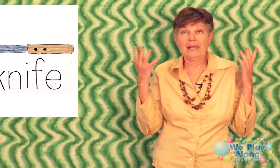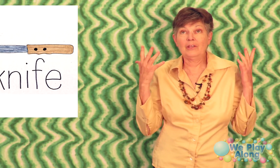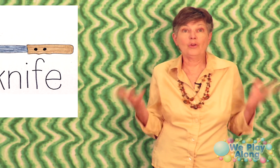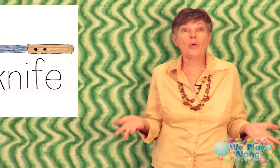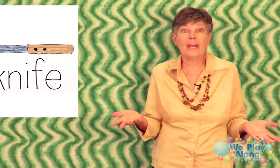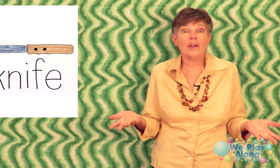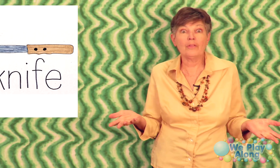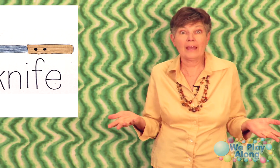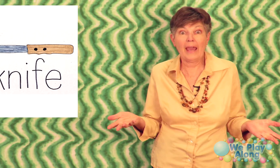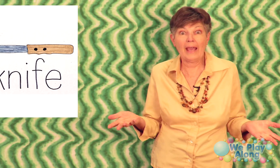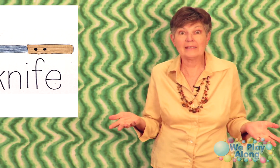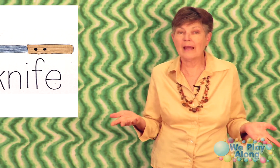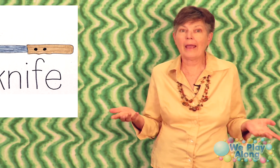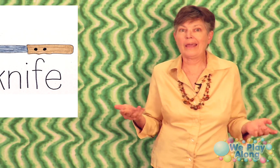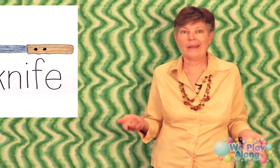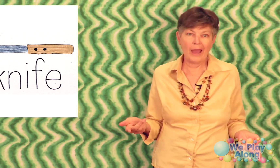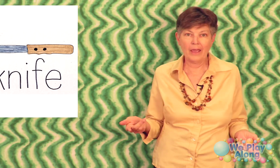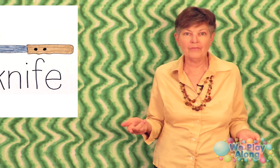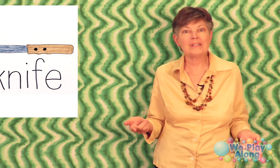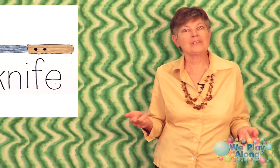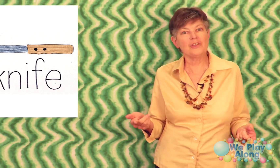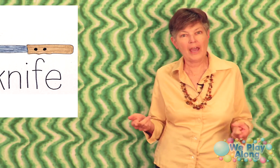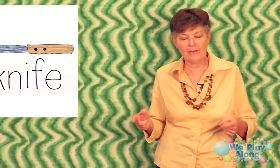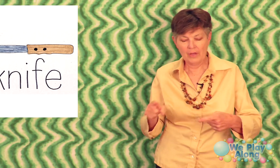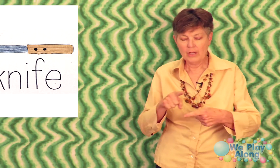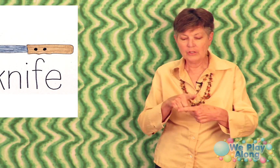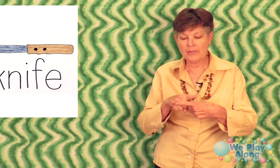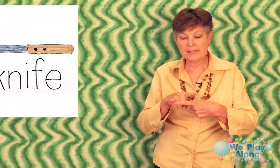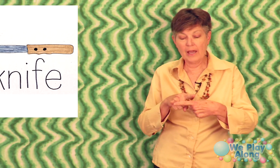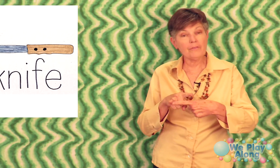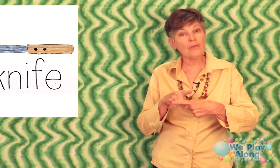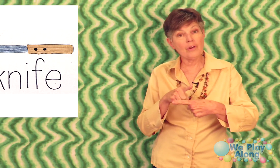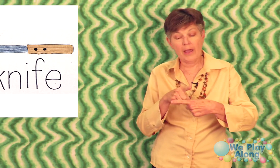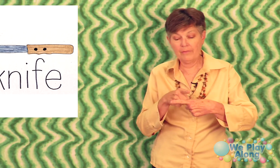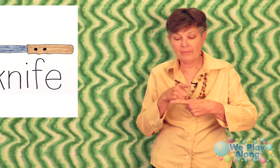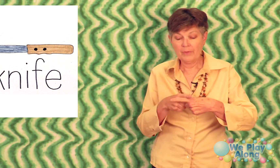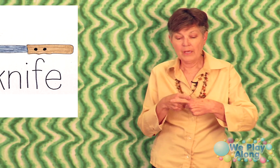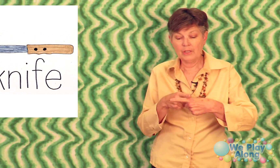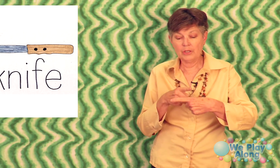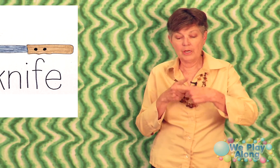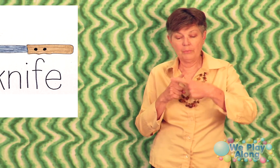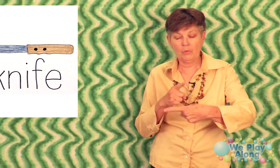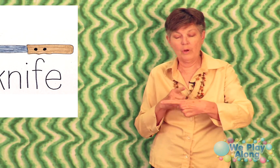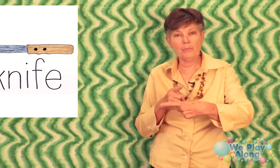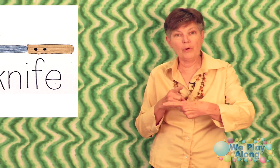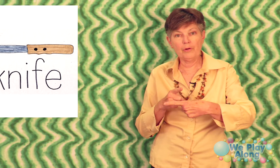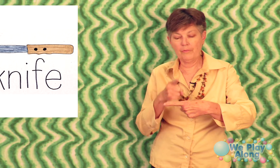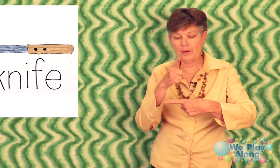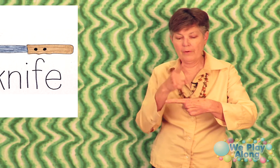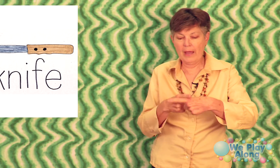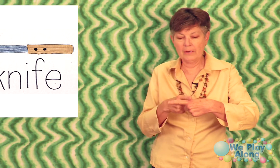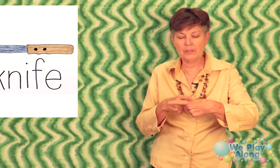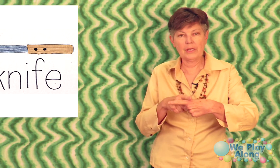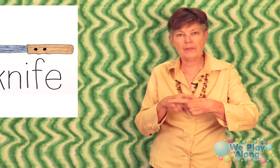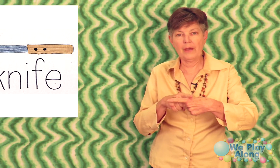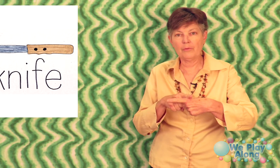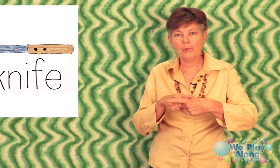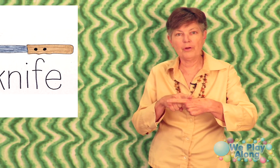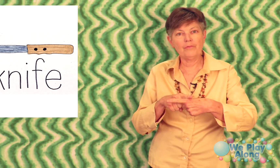you don't hear the K. It's not knife, it's knife. So the sign for knife is you're going to put one pointer finger out, the other pointer